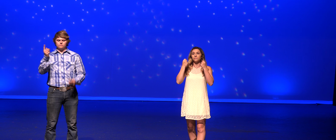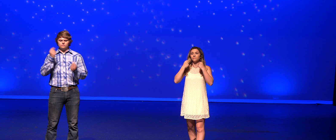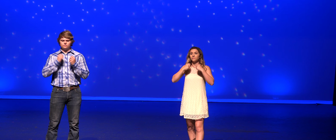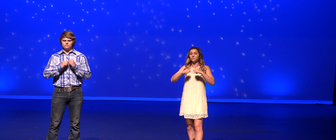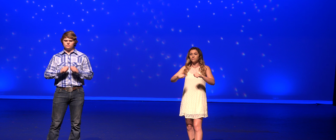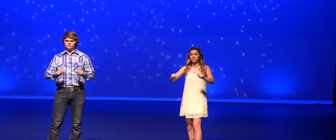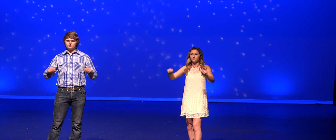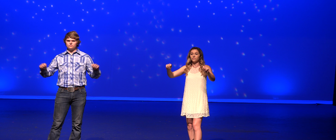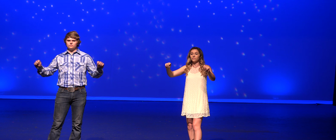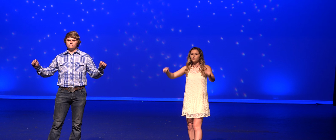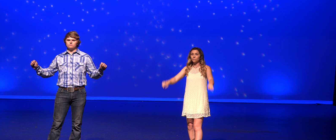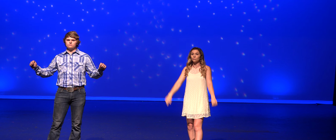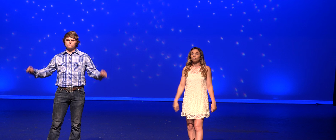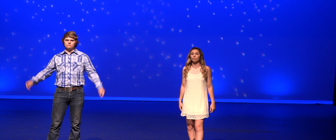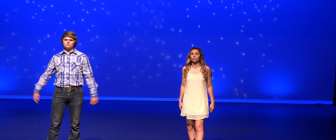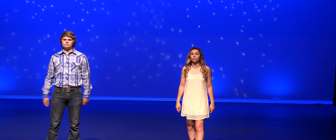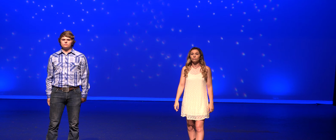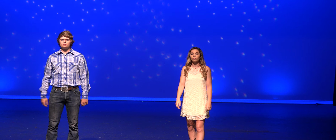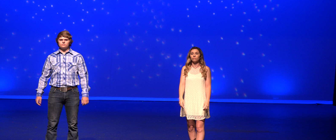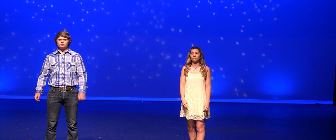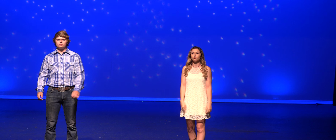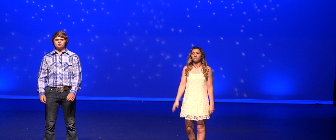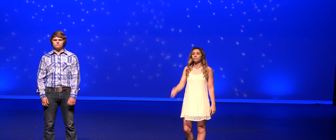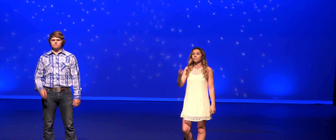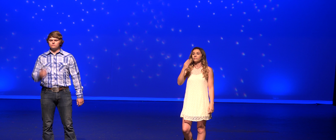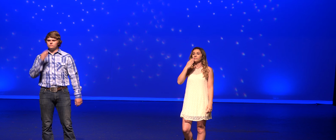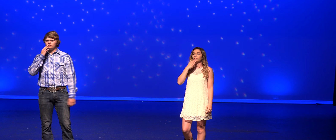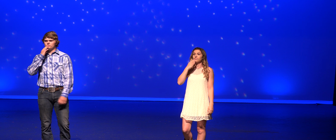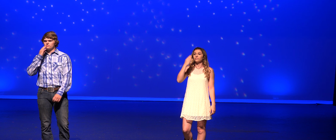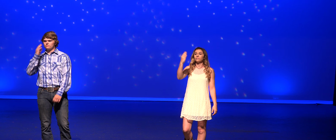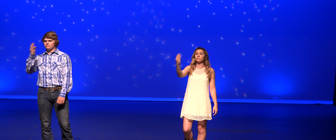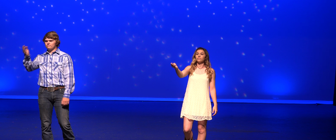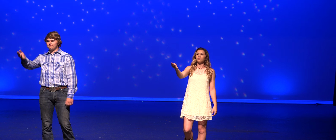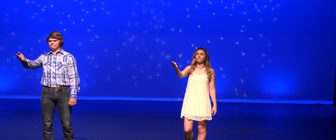what I'm to do This one's for you